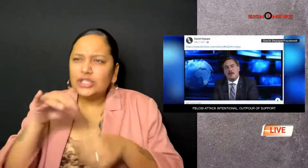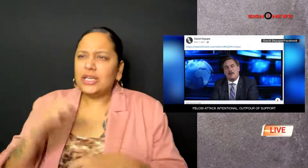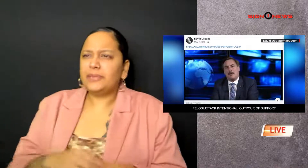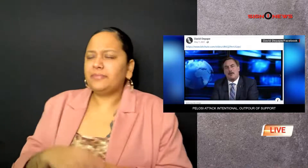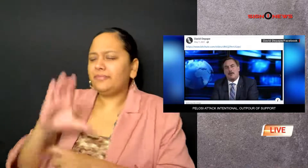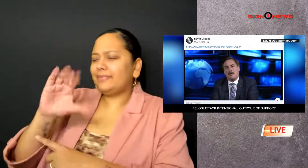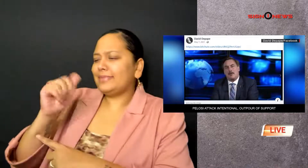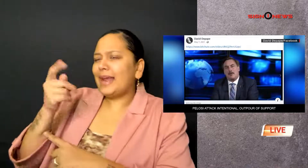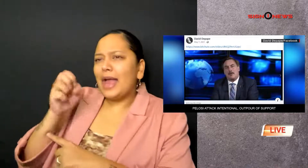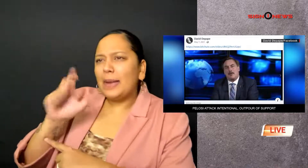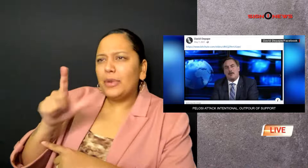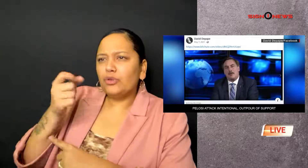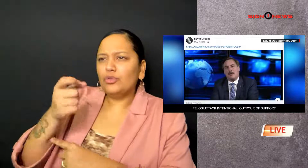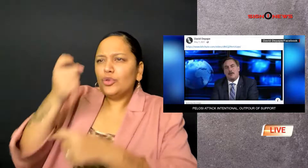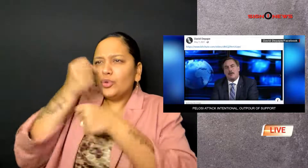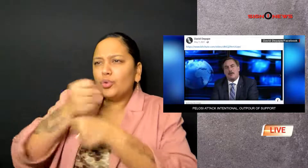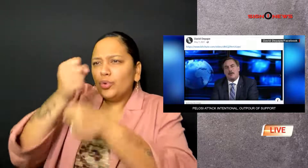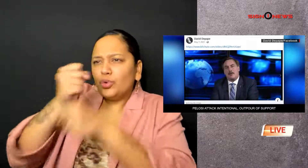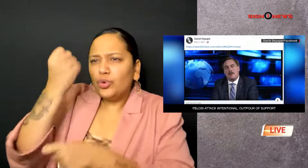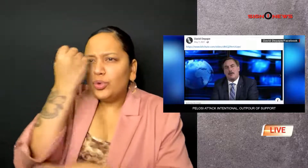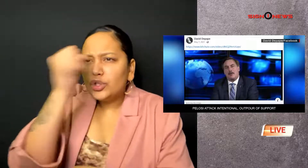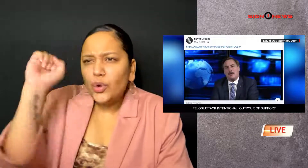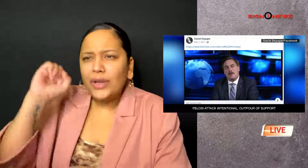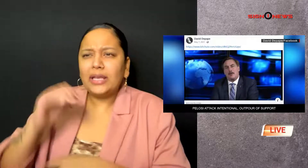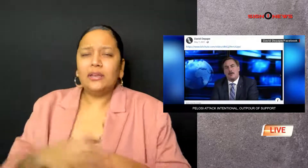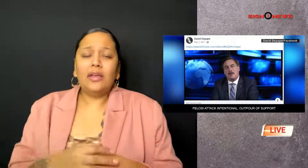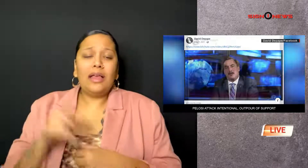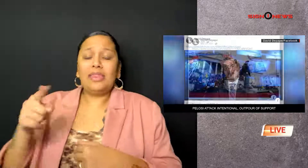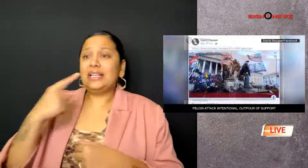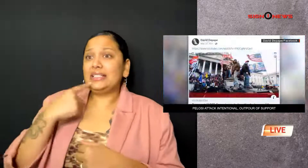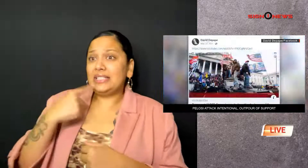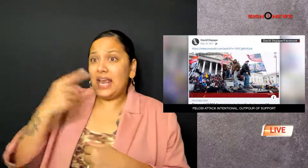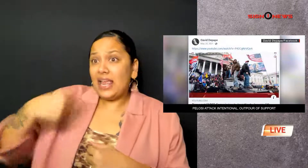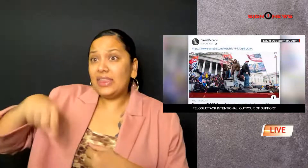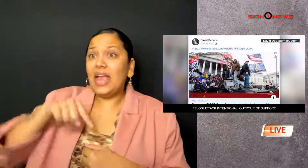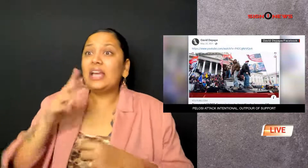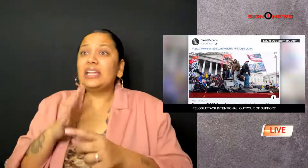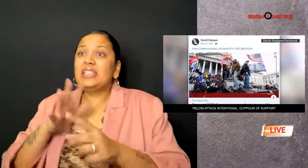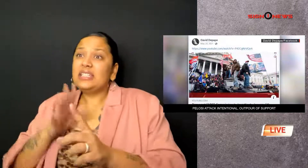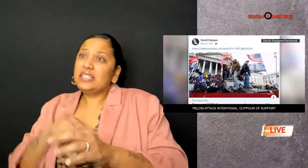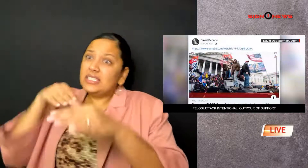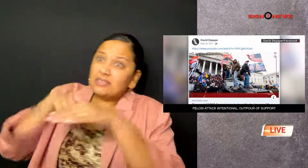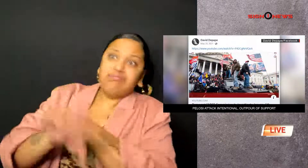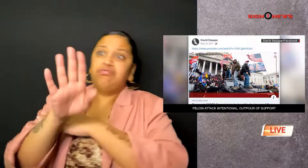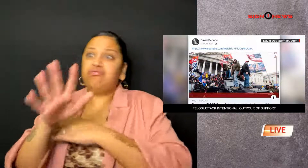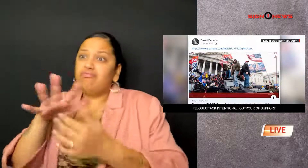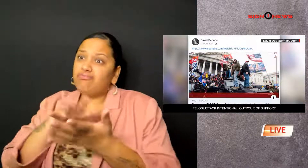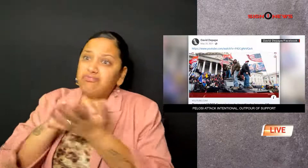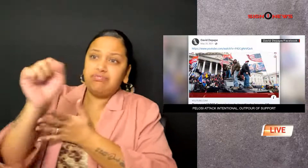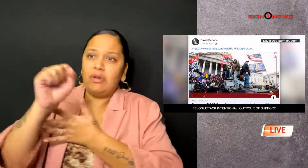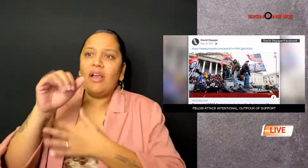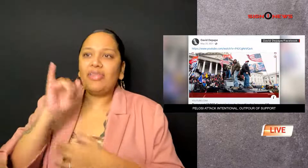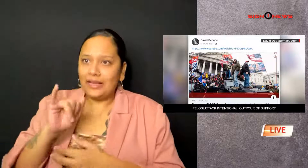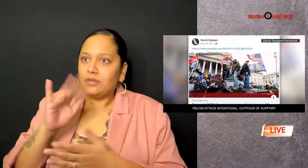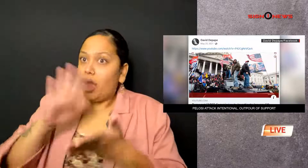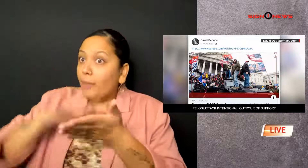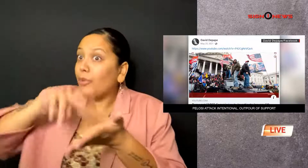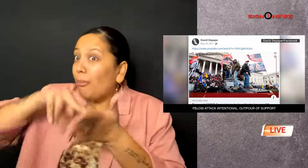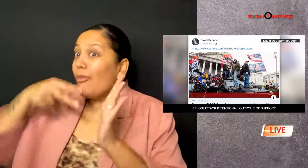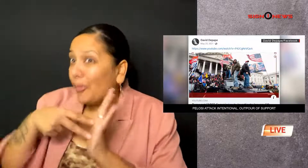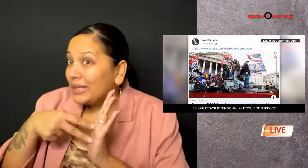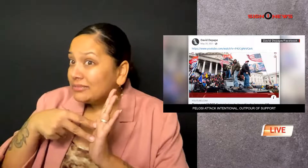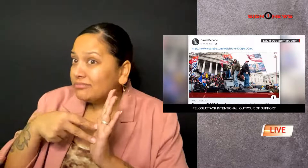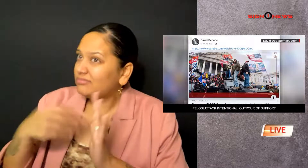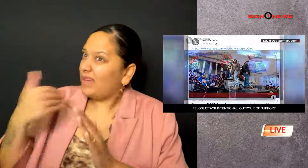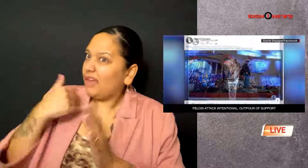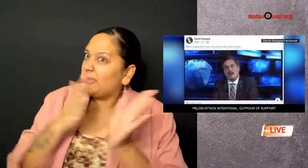media, including COVID-19, the 2020 presidential election, and the Capitol riots. And they say the attack at the